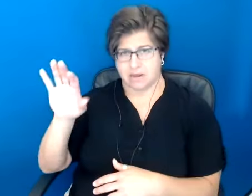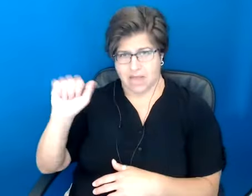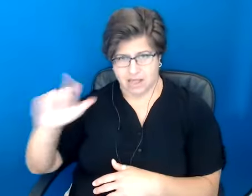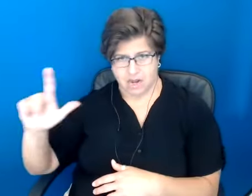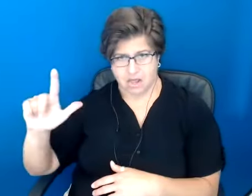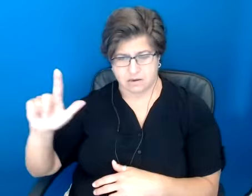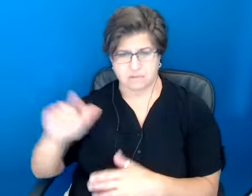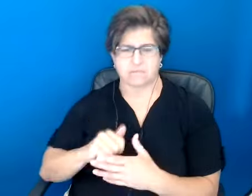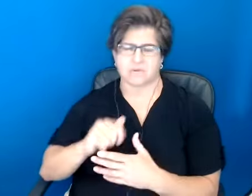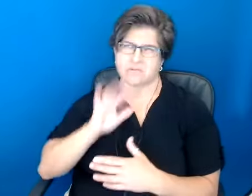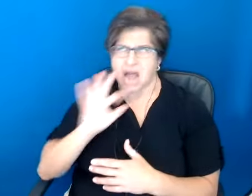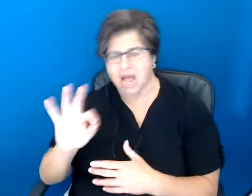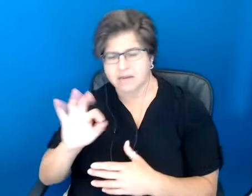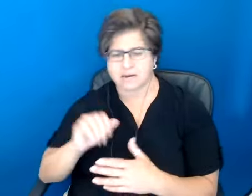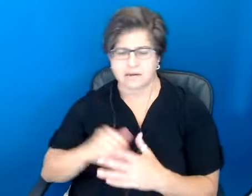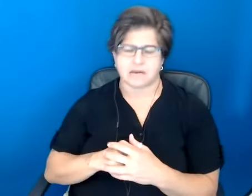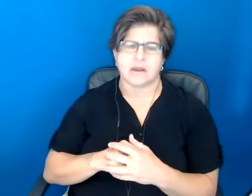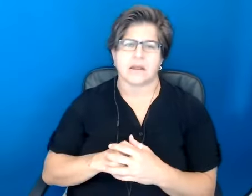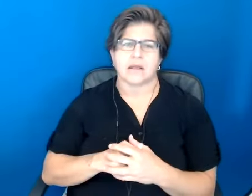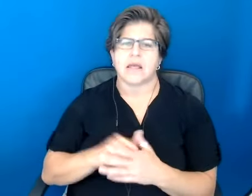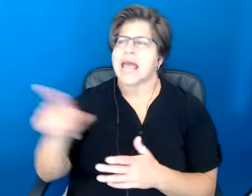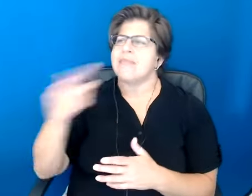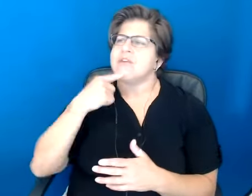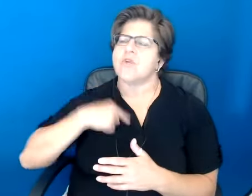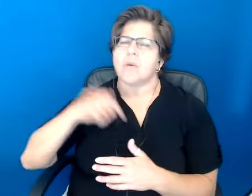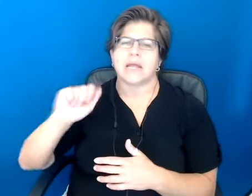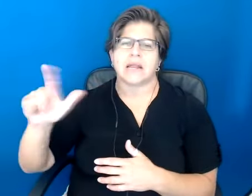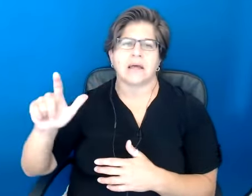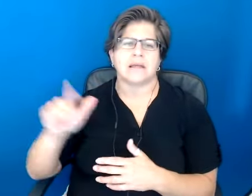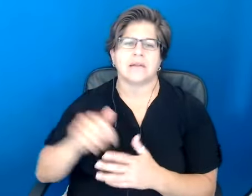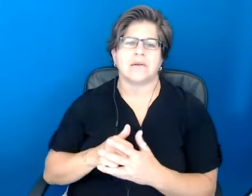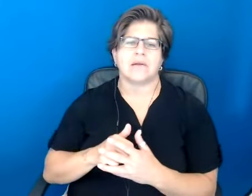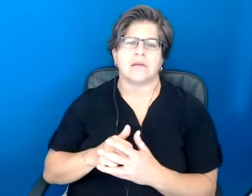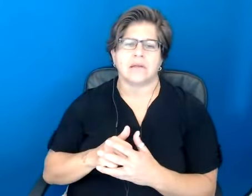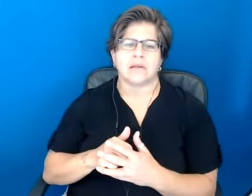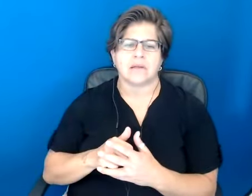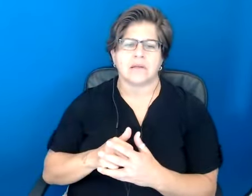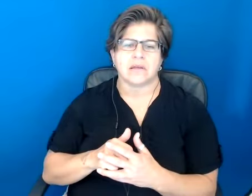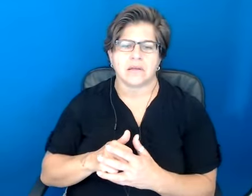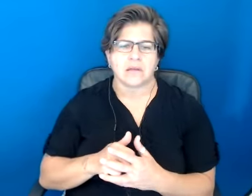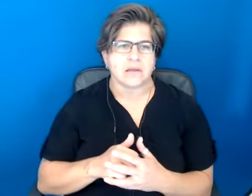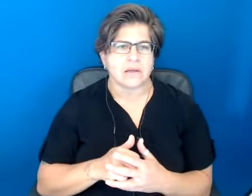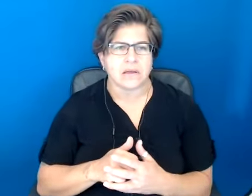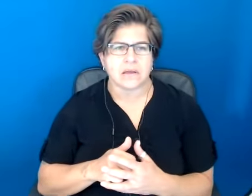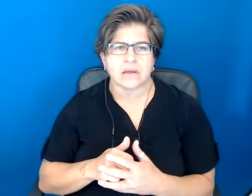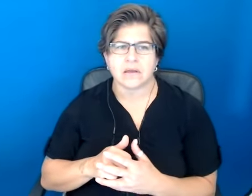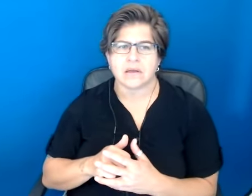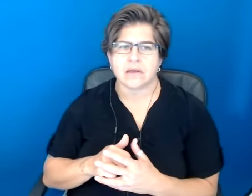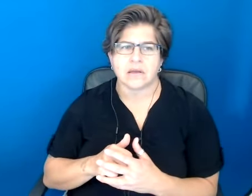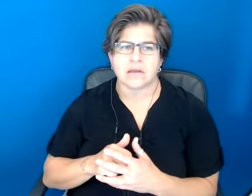girl. My wee girl was 8 when I came into Al-Anon. I'm 9 when I came into Al-Anon. And